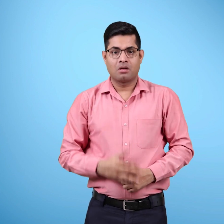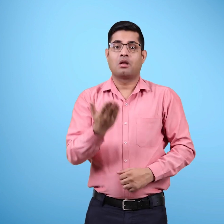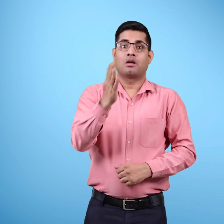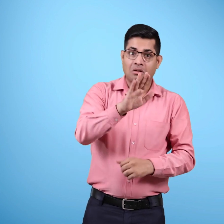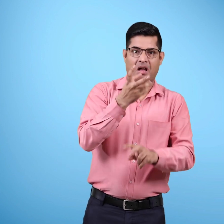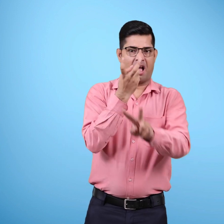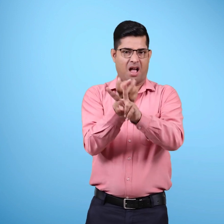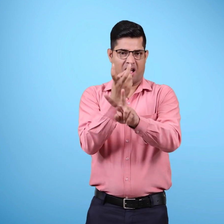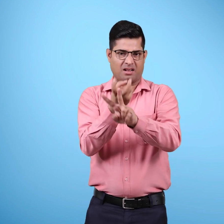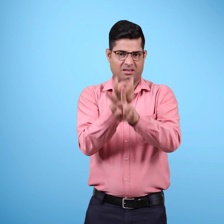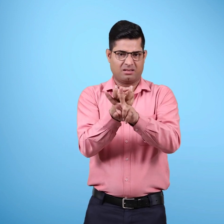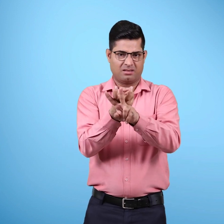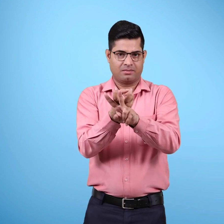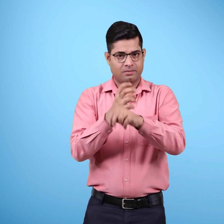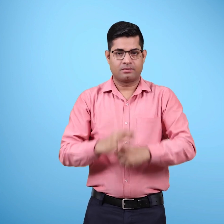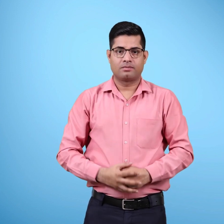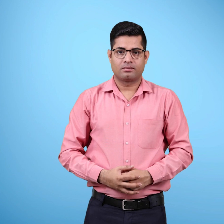thick, hard.